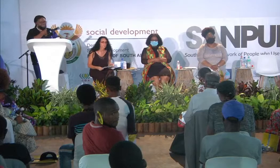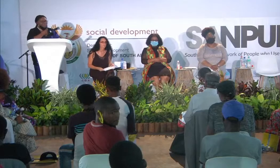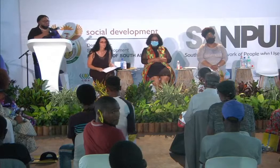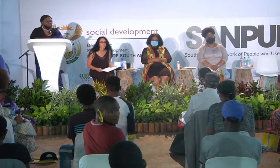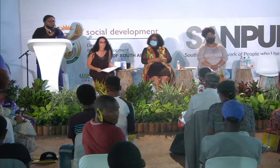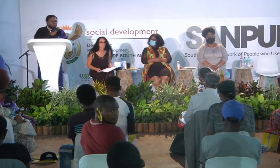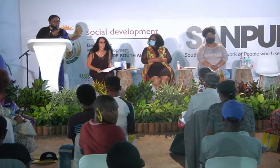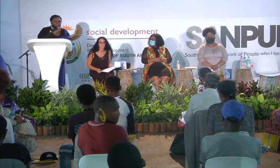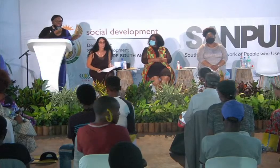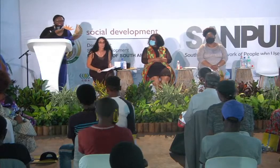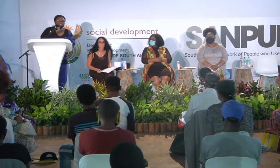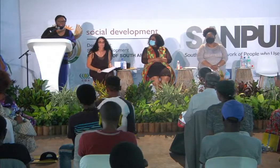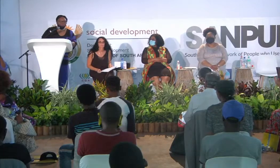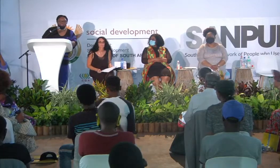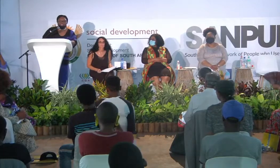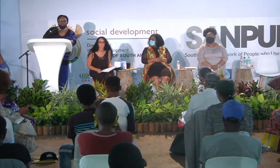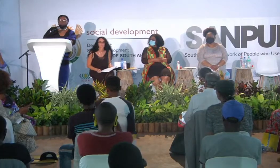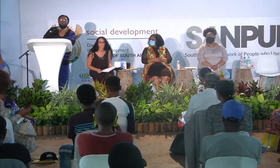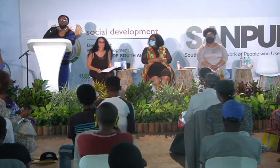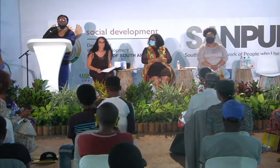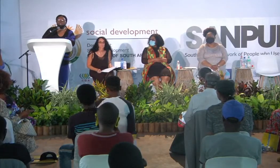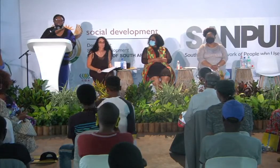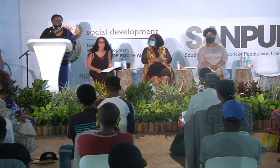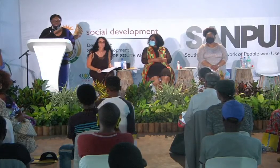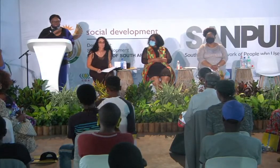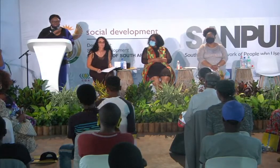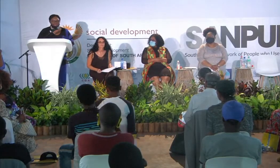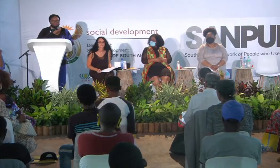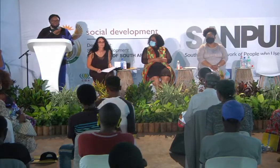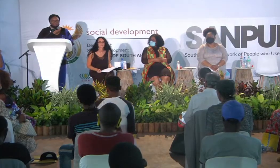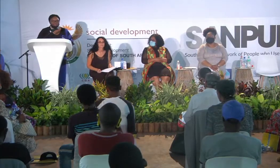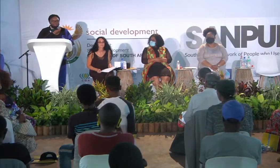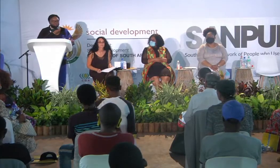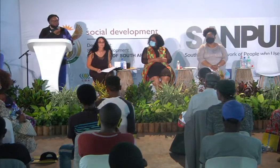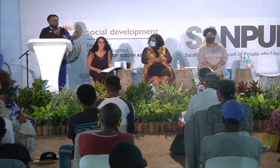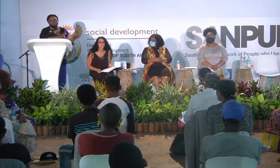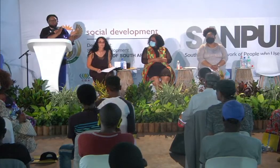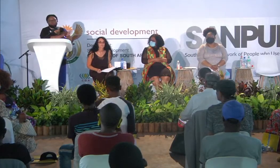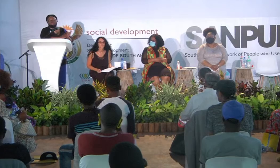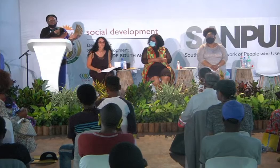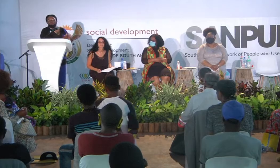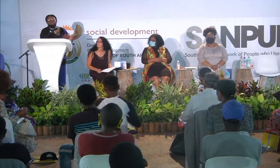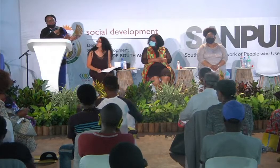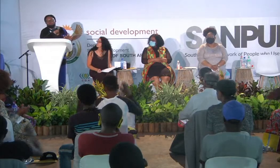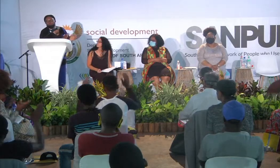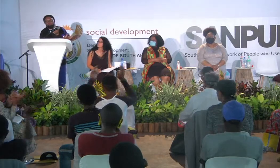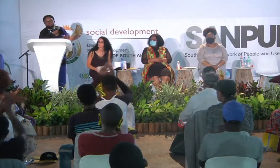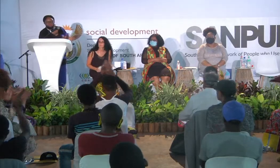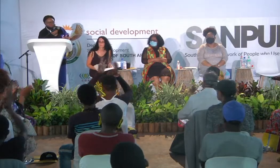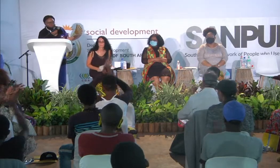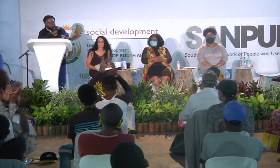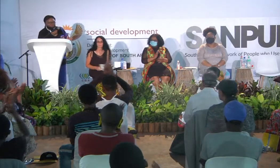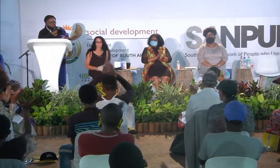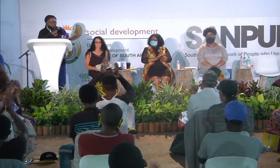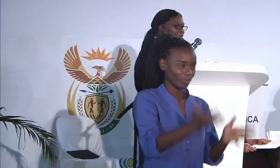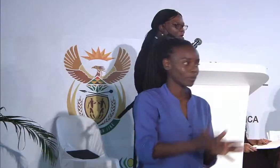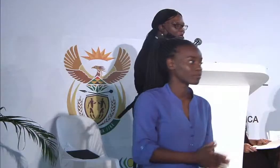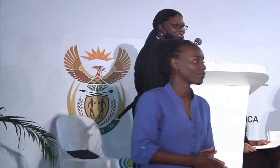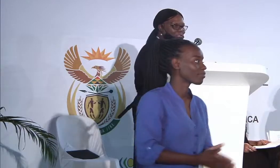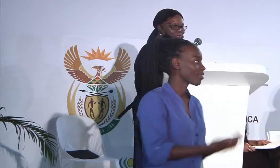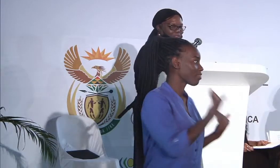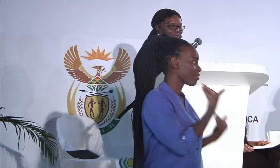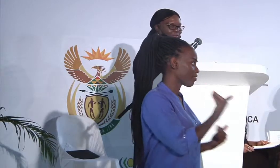Lastly, we all made in the image of God. Thank you, Prof. Can we give Prof a round hand of